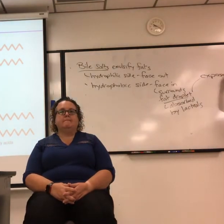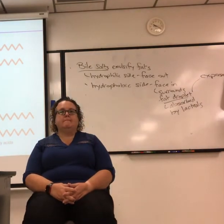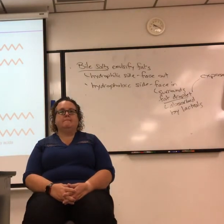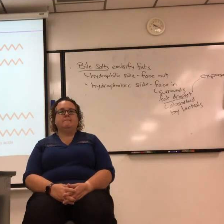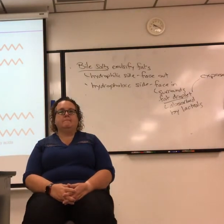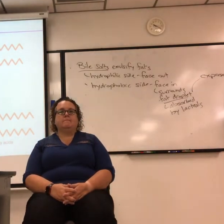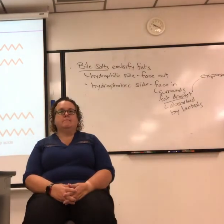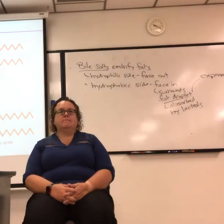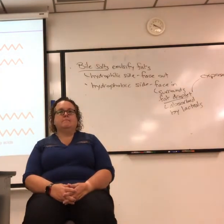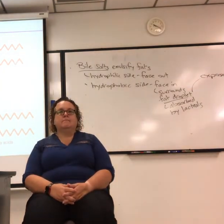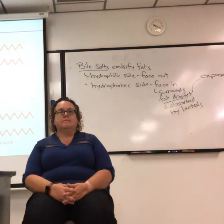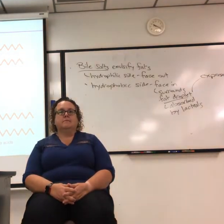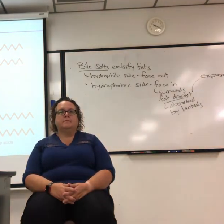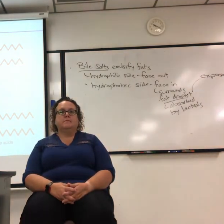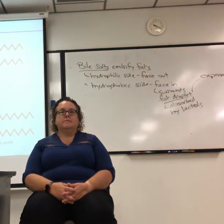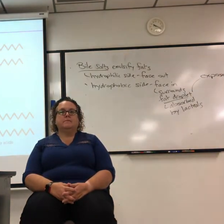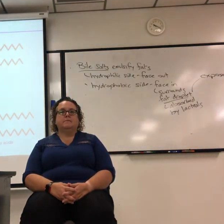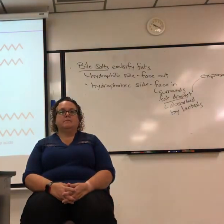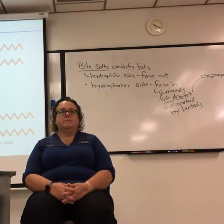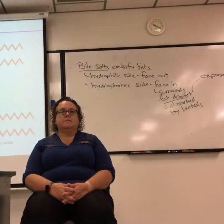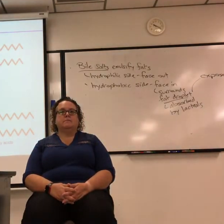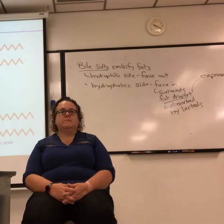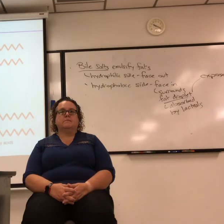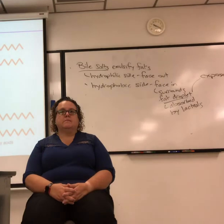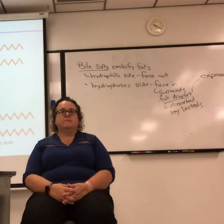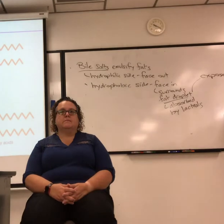exposed to lipase.